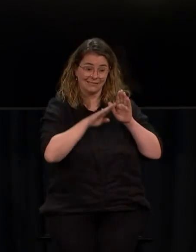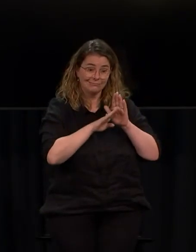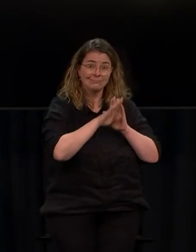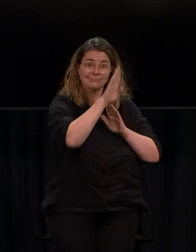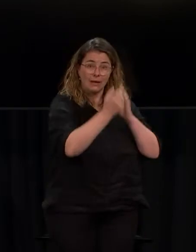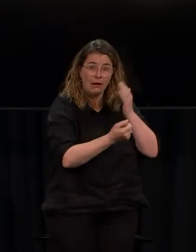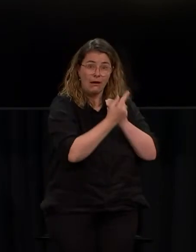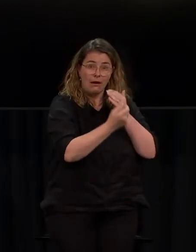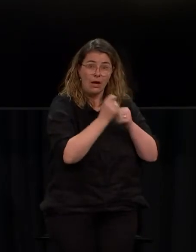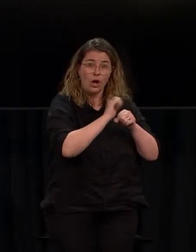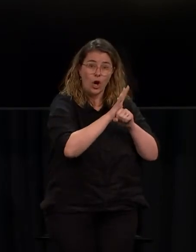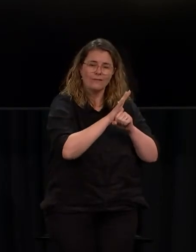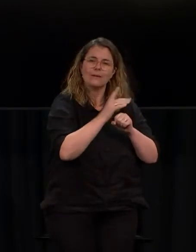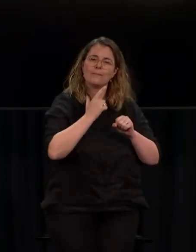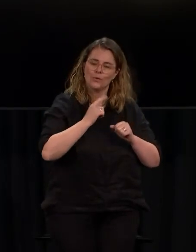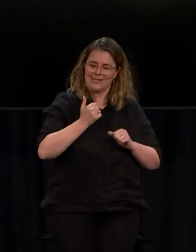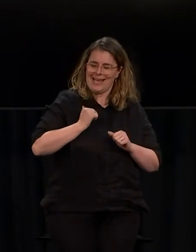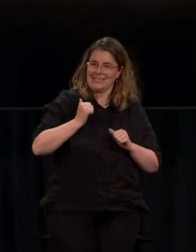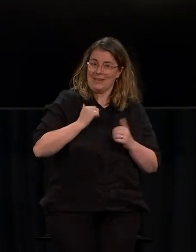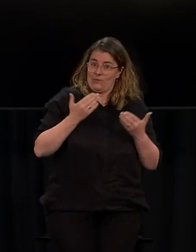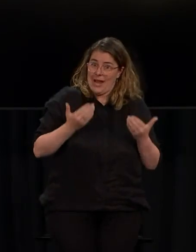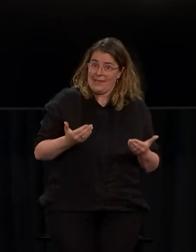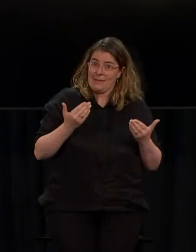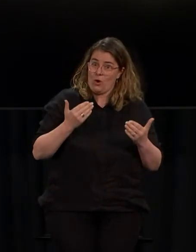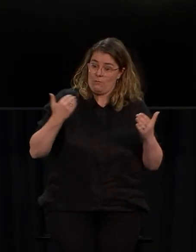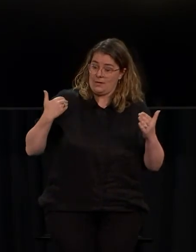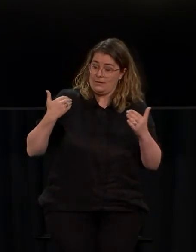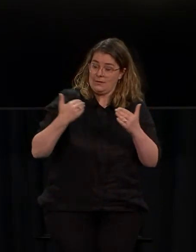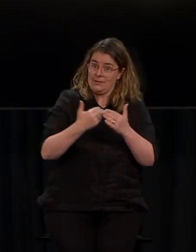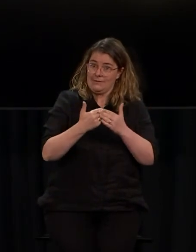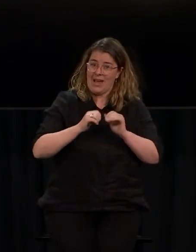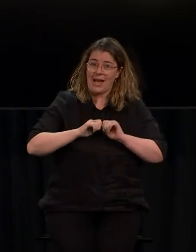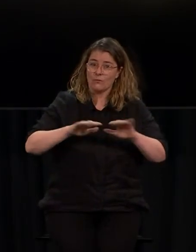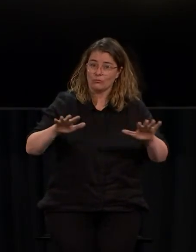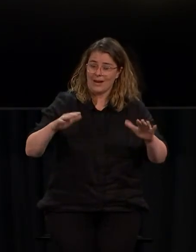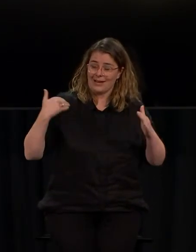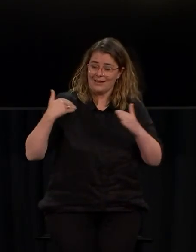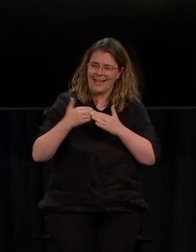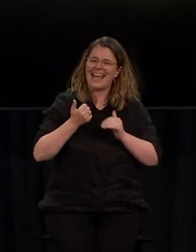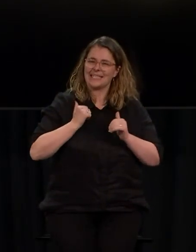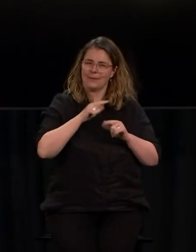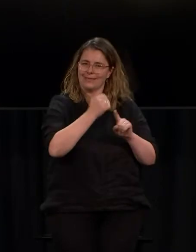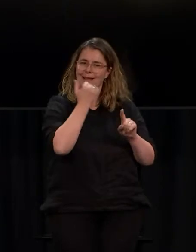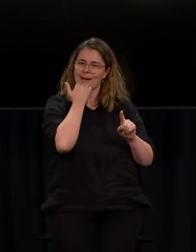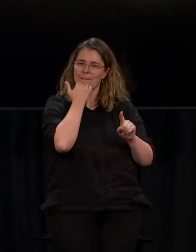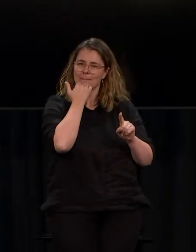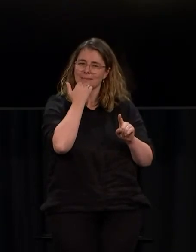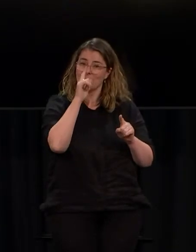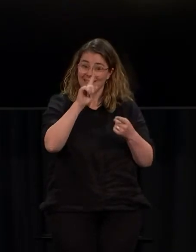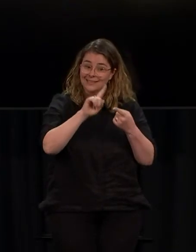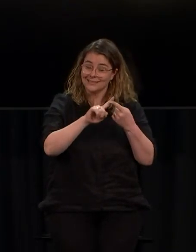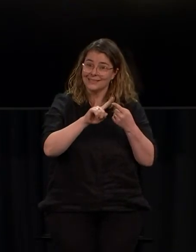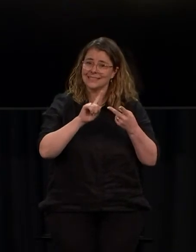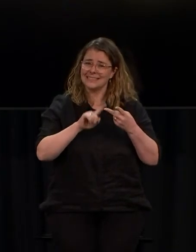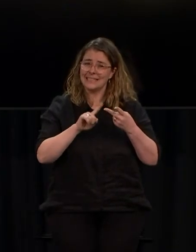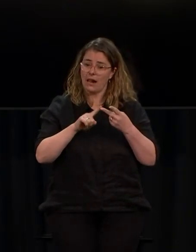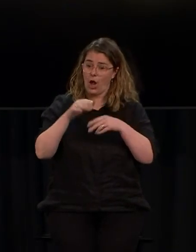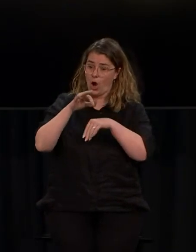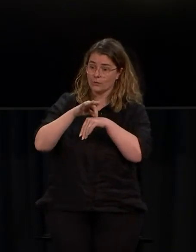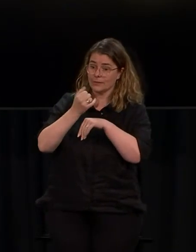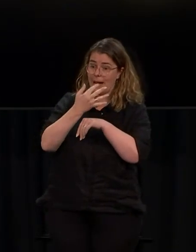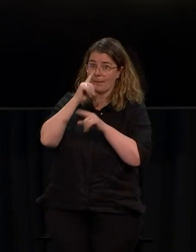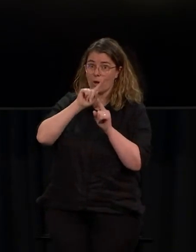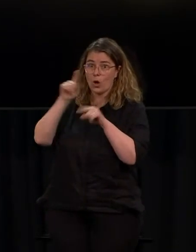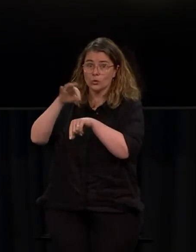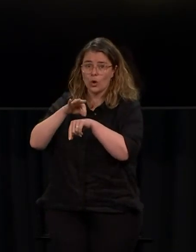and that is not unexpected for where we are in this particular outbreak. But we are still seeing very manageable